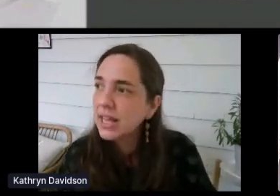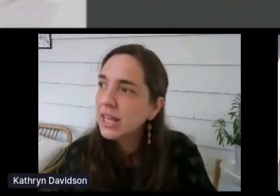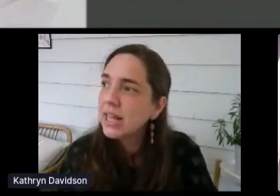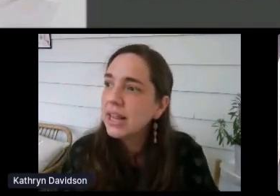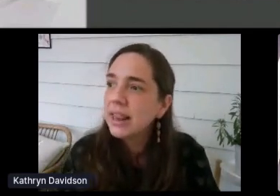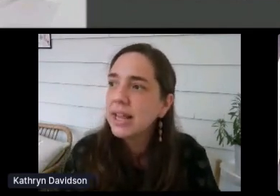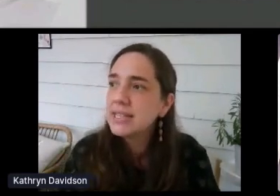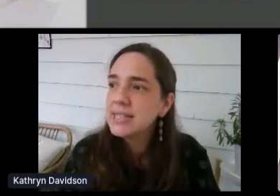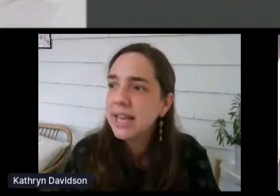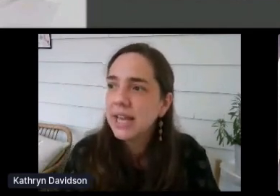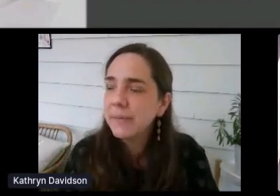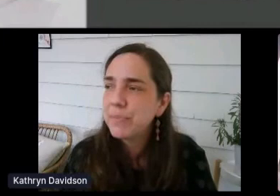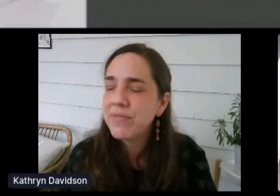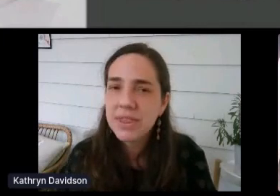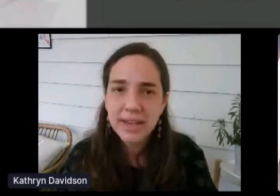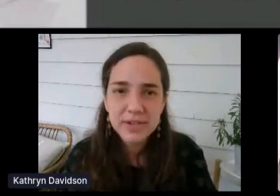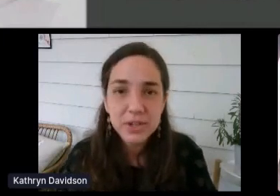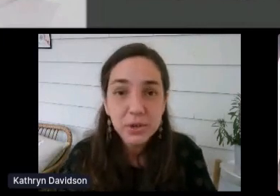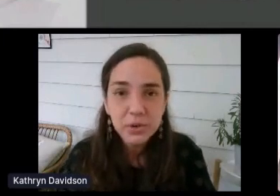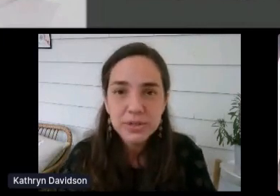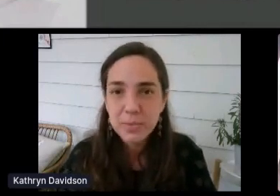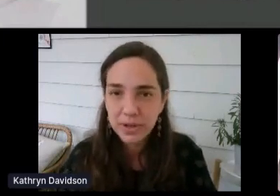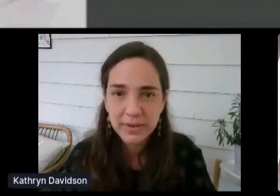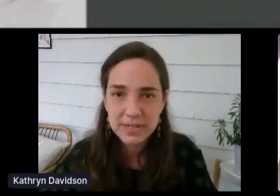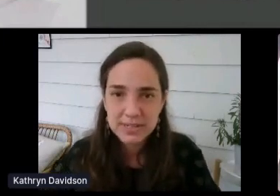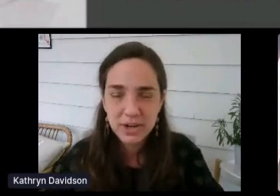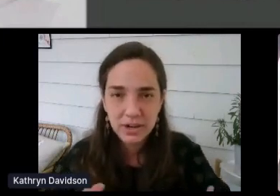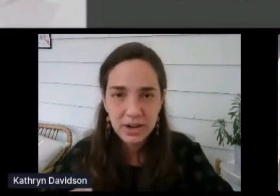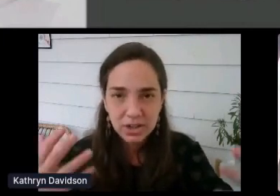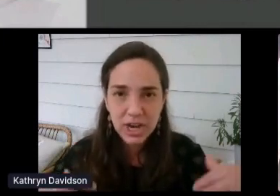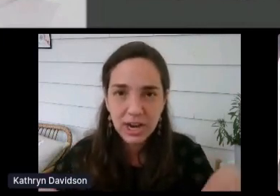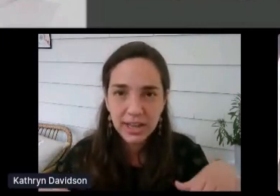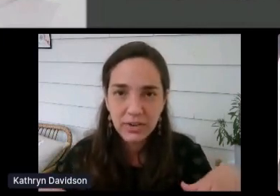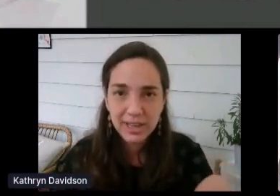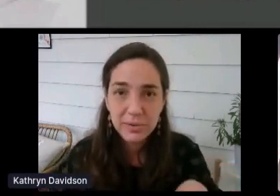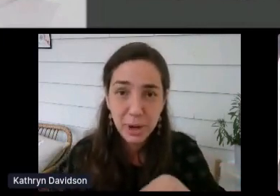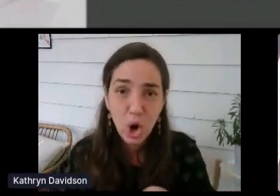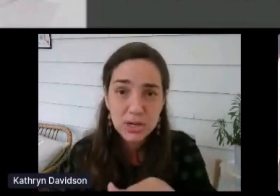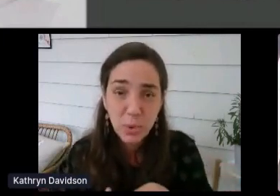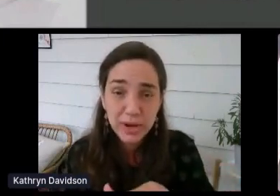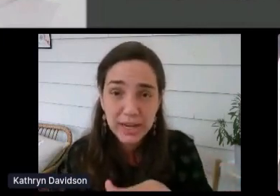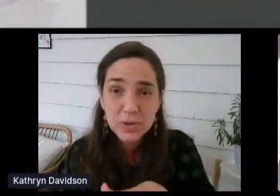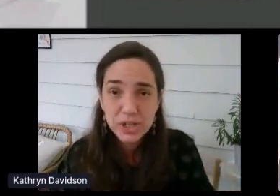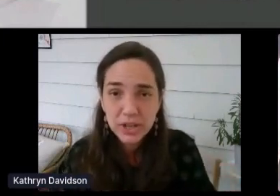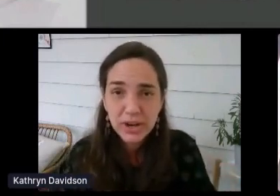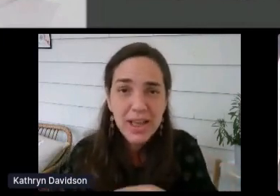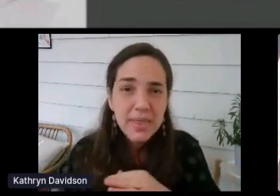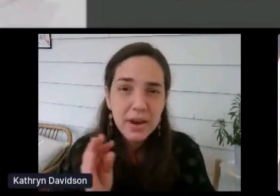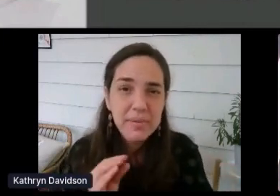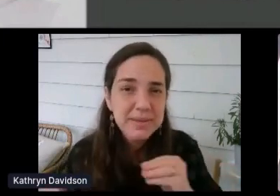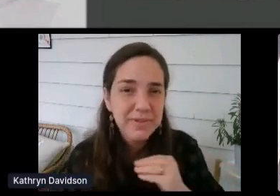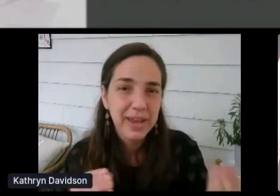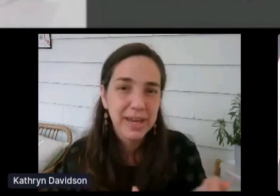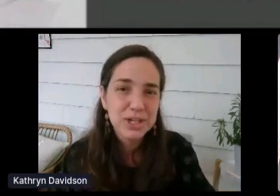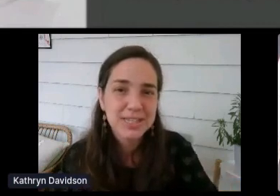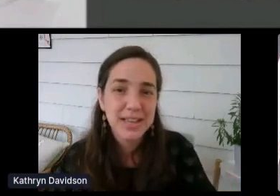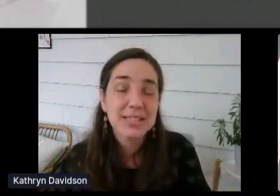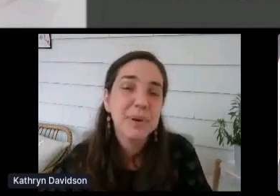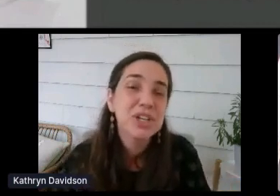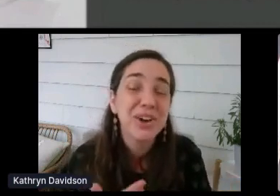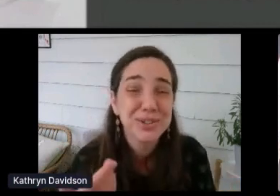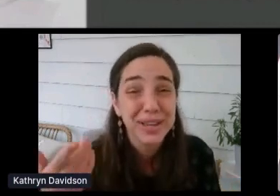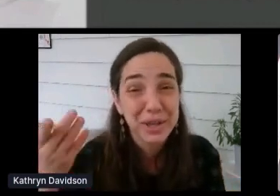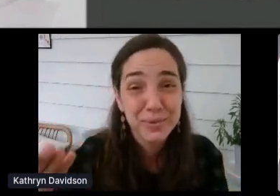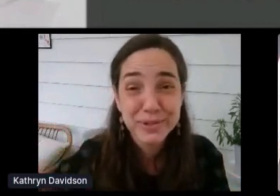like, let's say, if you think of two spoken languages that are genetically unrelated but are spoken next to each other, there could be some advantages,